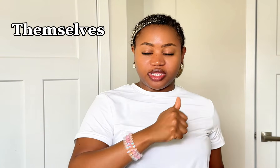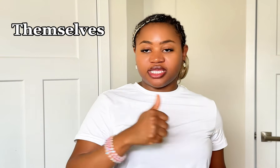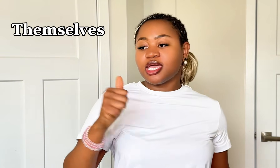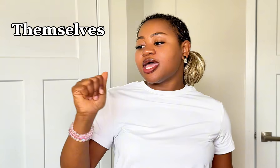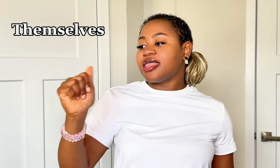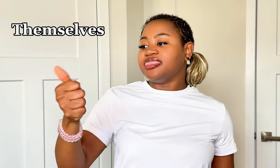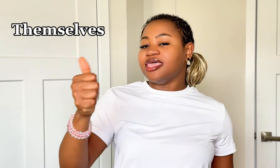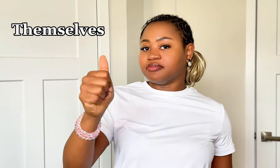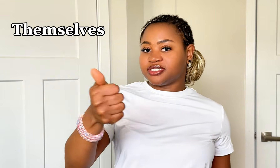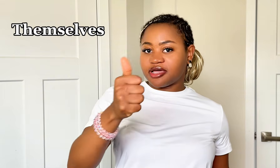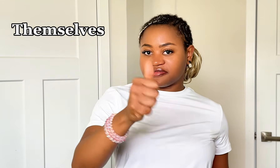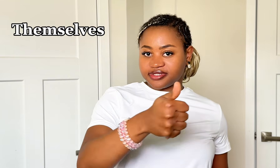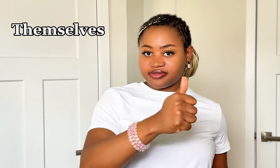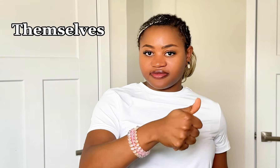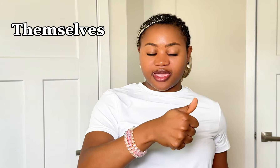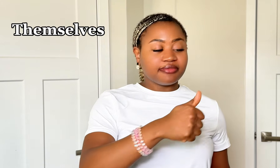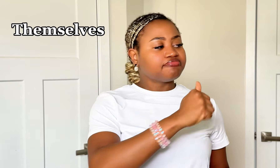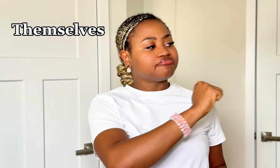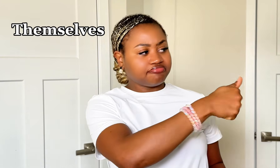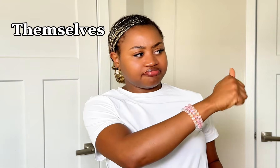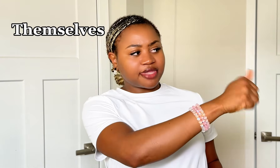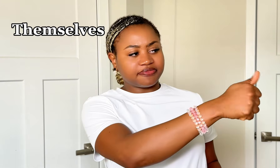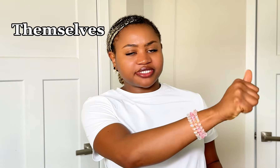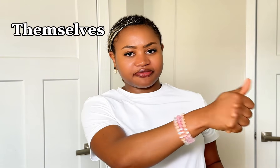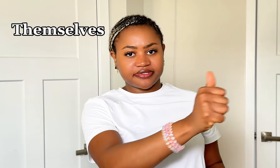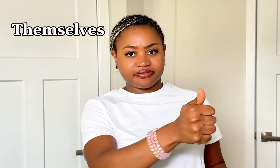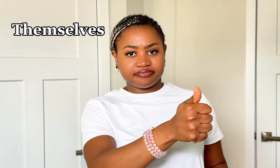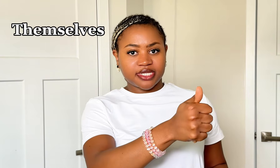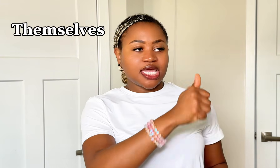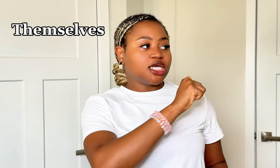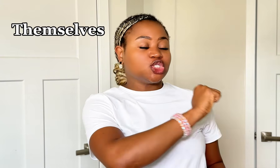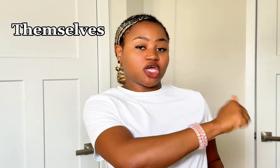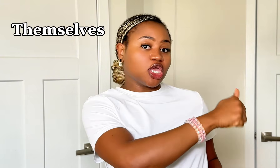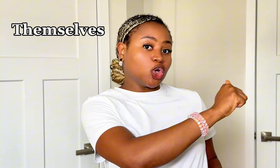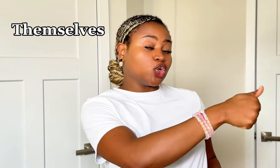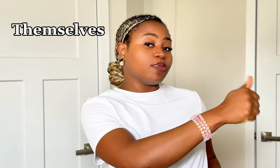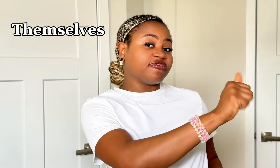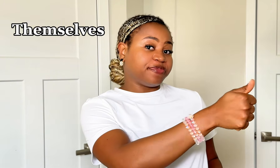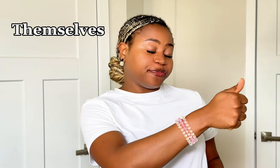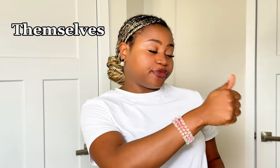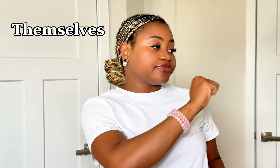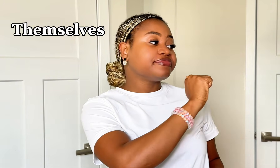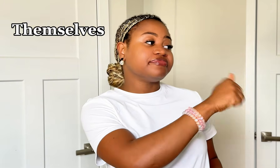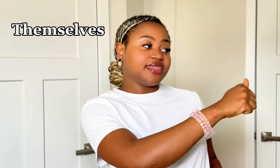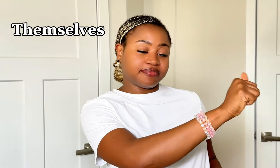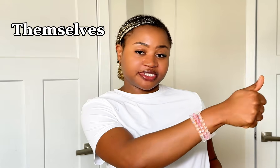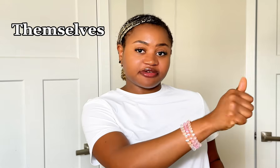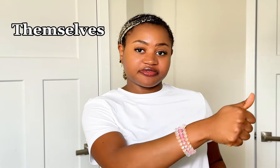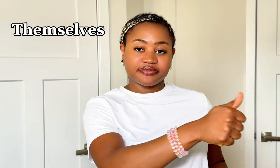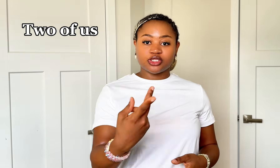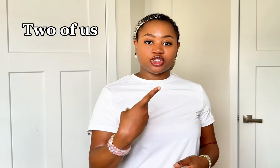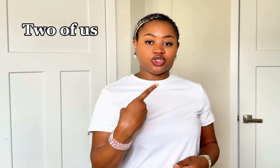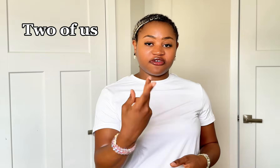it. Themselves, right? Themselves. Showing a group of people. Themselves. Two of